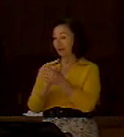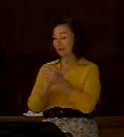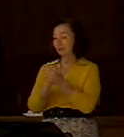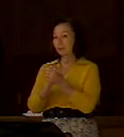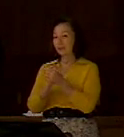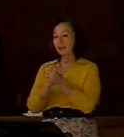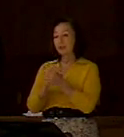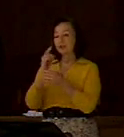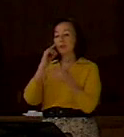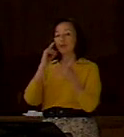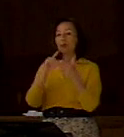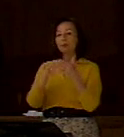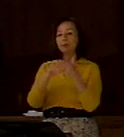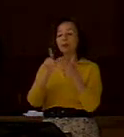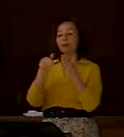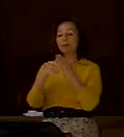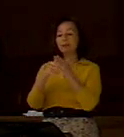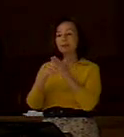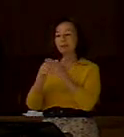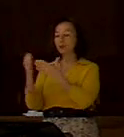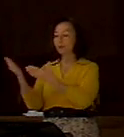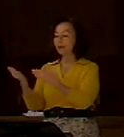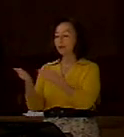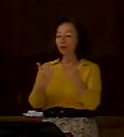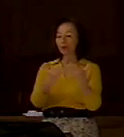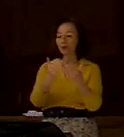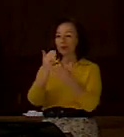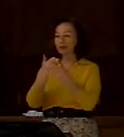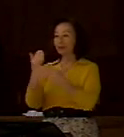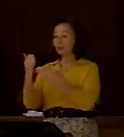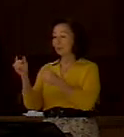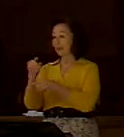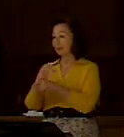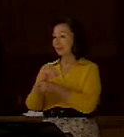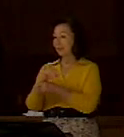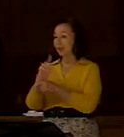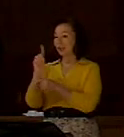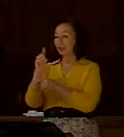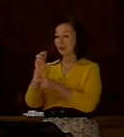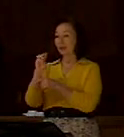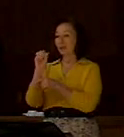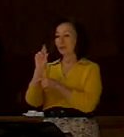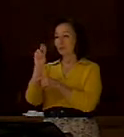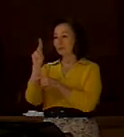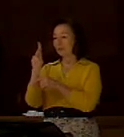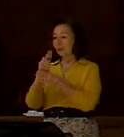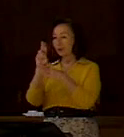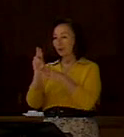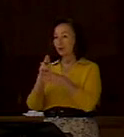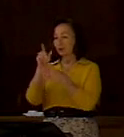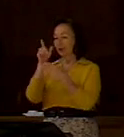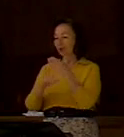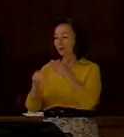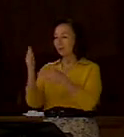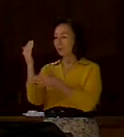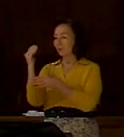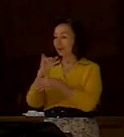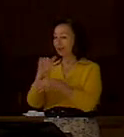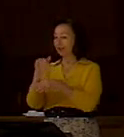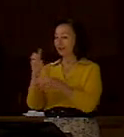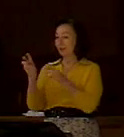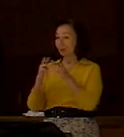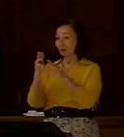So notice this. This is to pass on something. It is where Mark uses it. In Mark chapter 15, the same way,